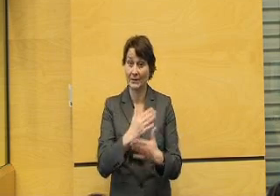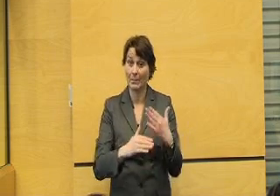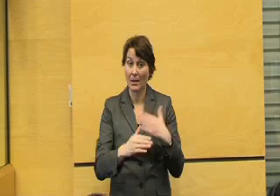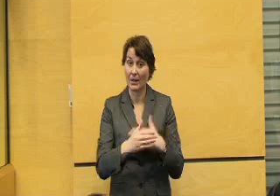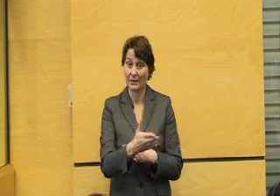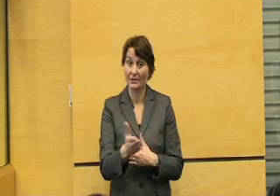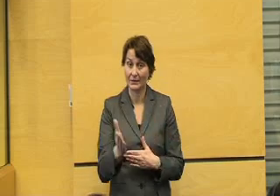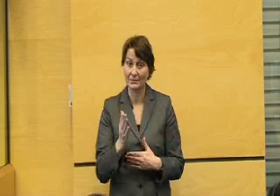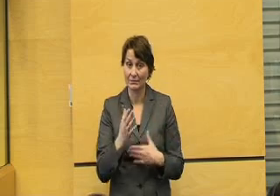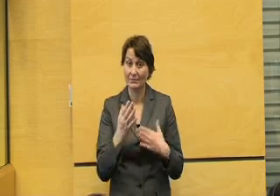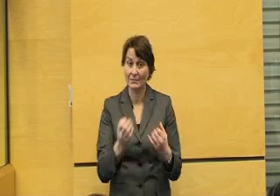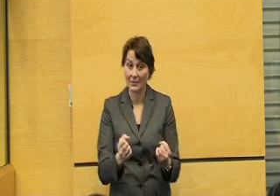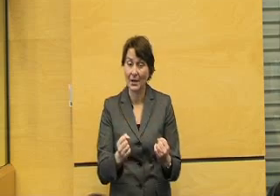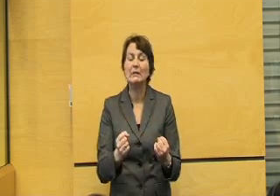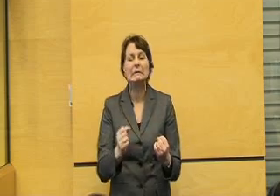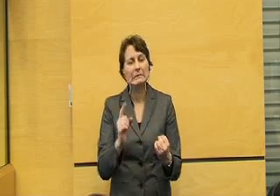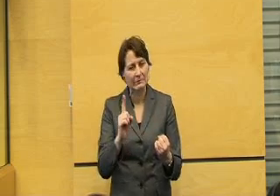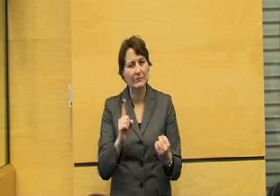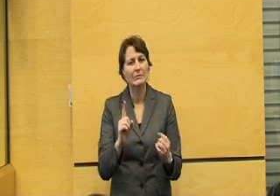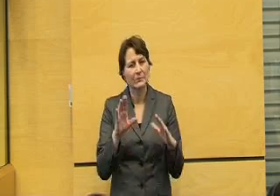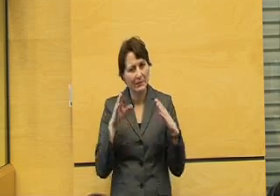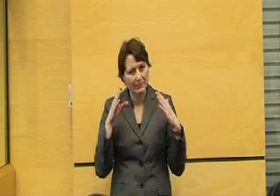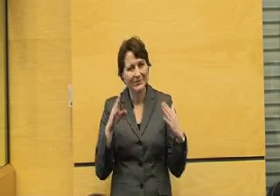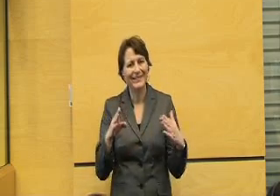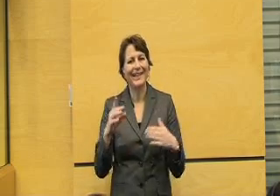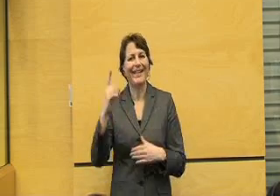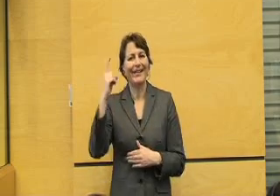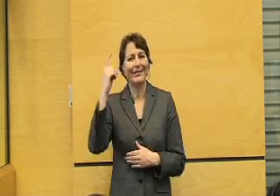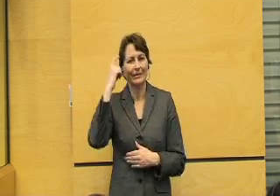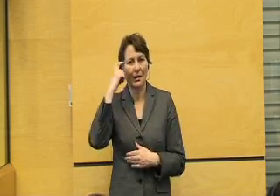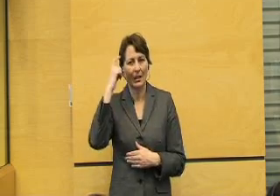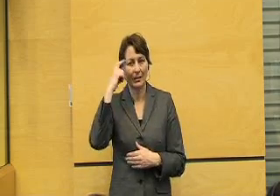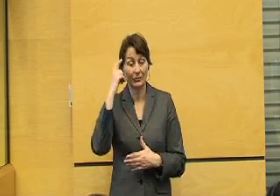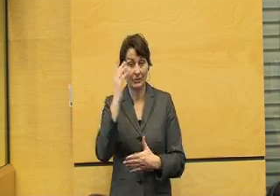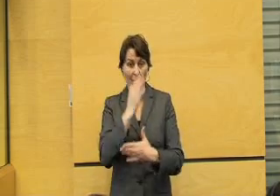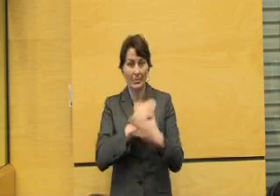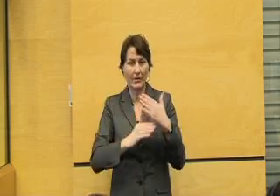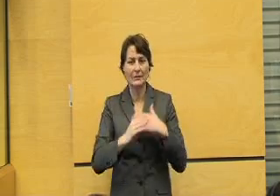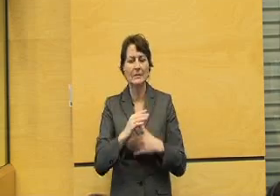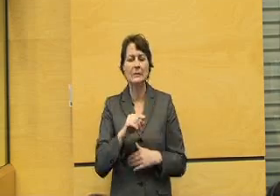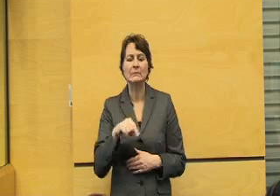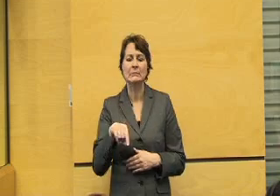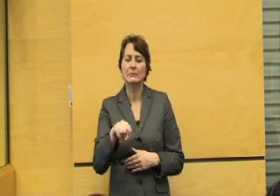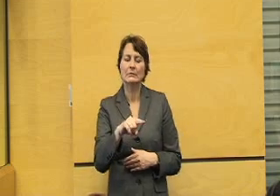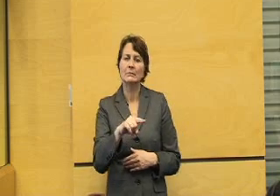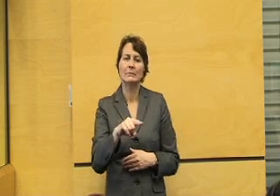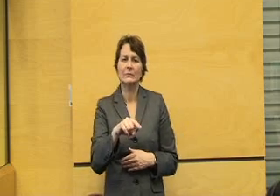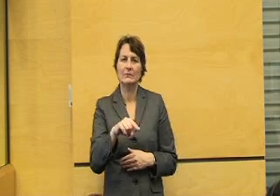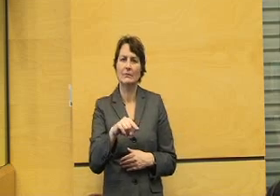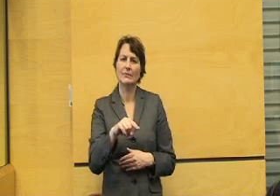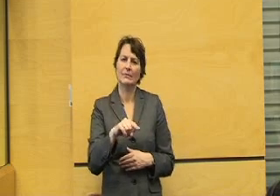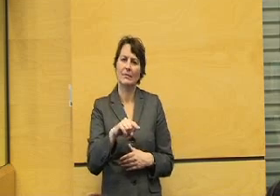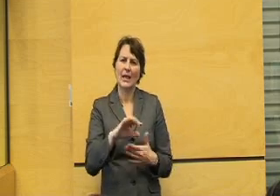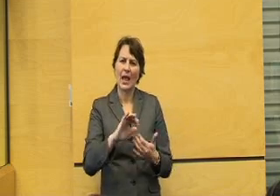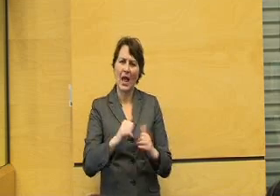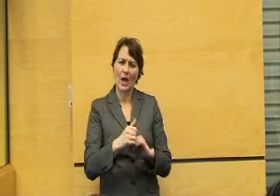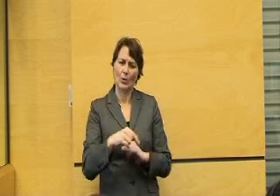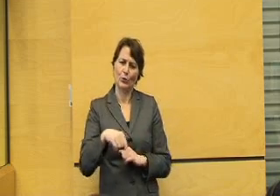especially intellectual disabilities, are not wrongly